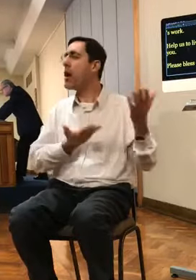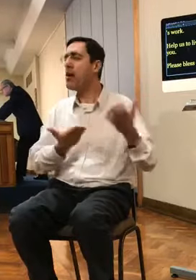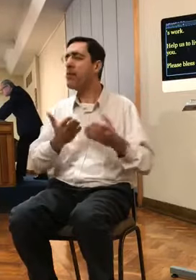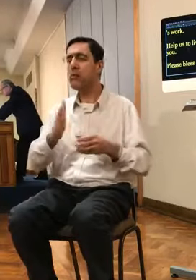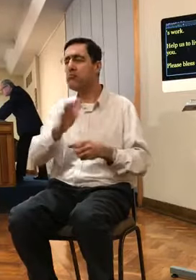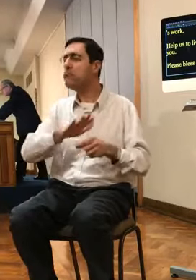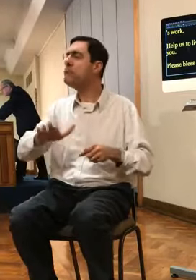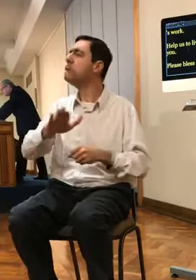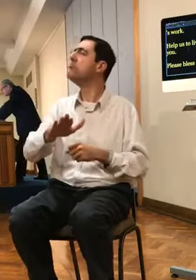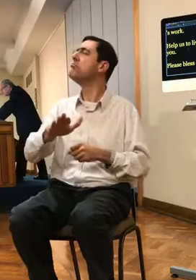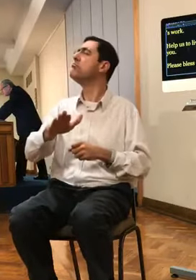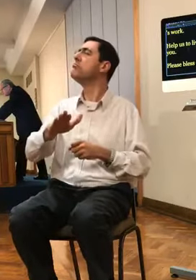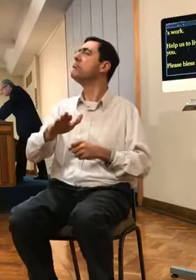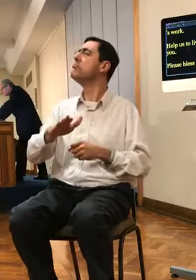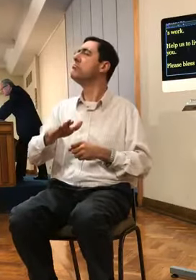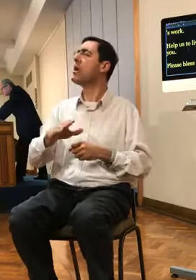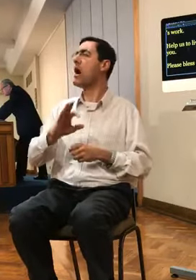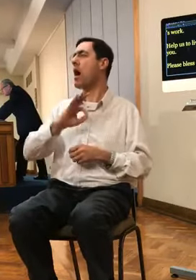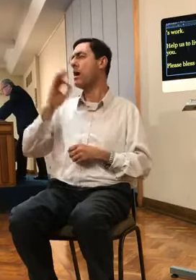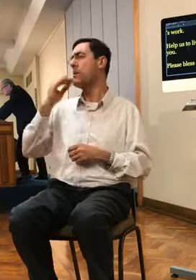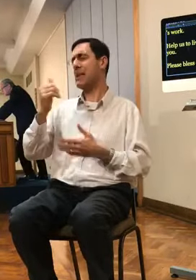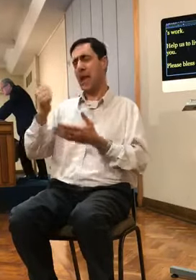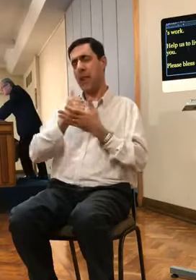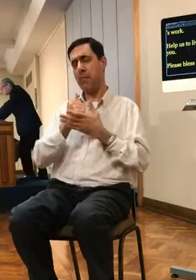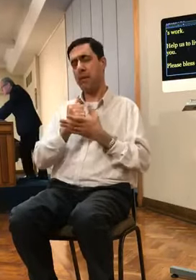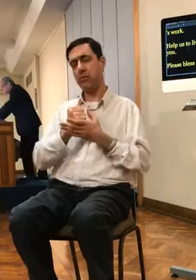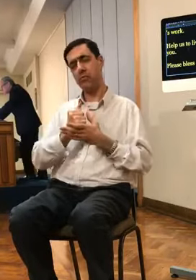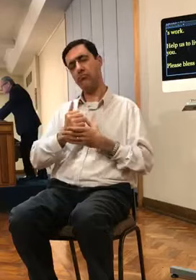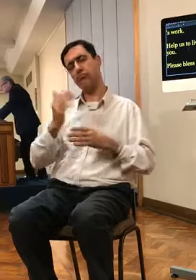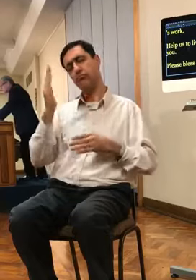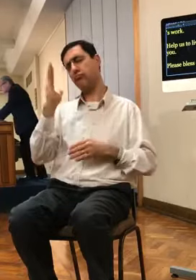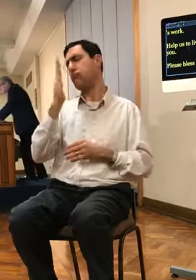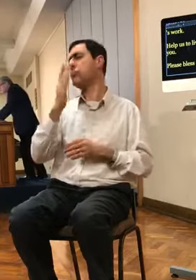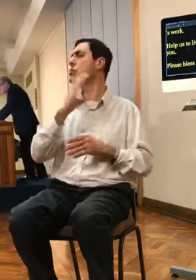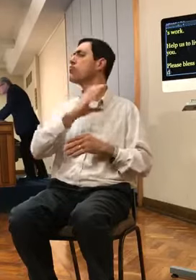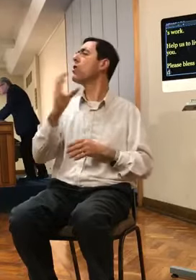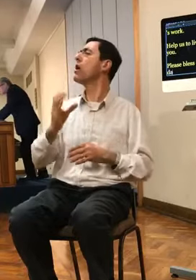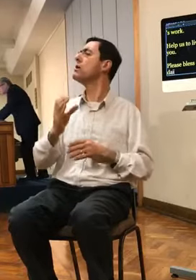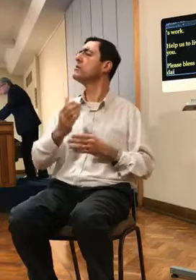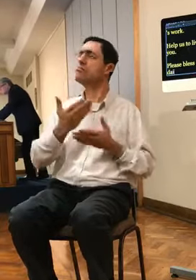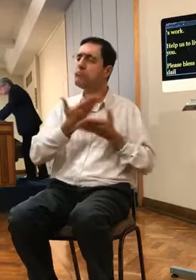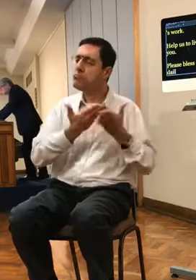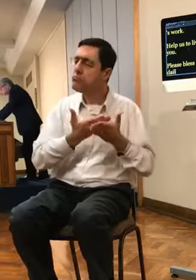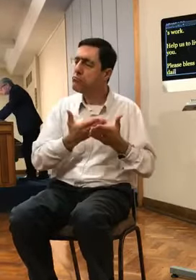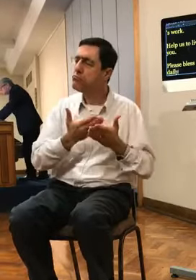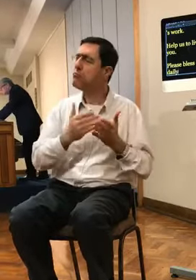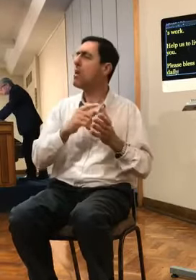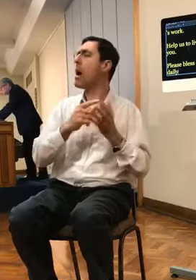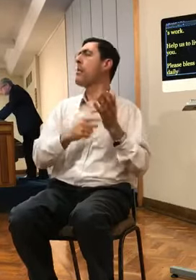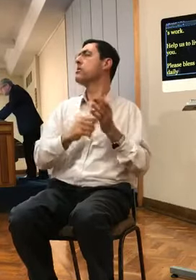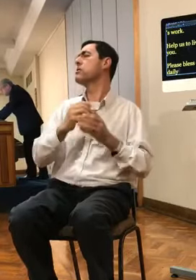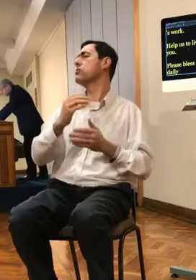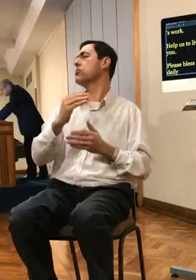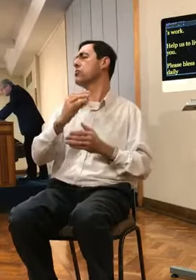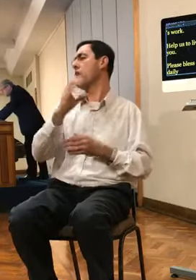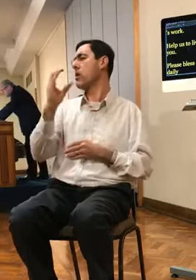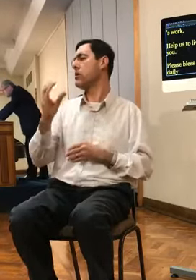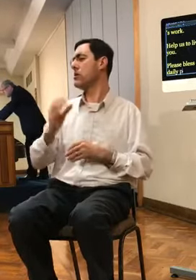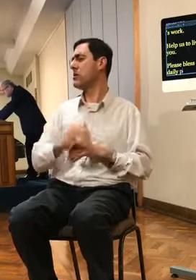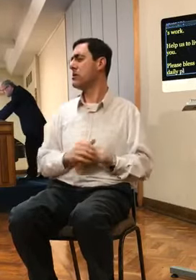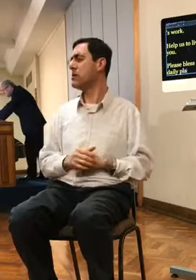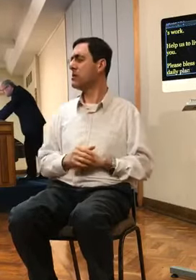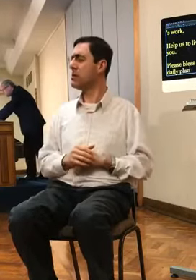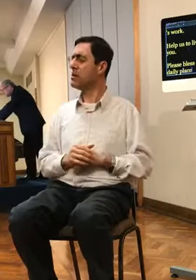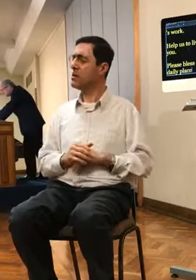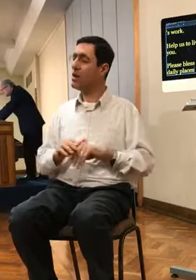to speak for Christ. And we bring to Thee all our witness as a fellowship of Thy people in this place, as we go